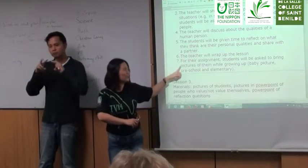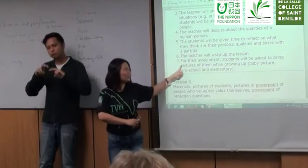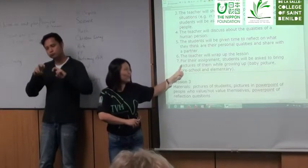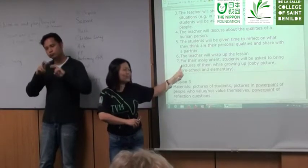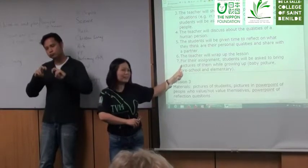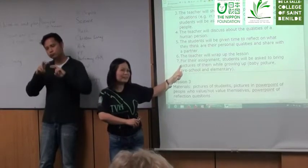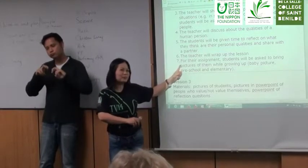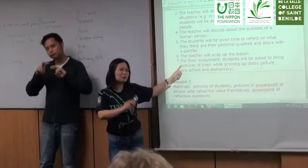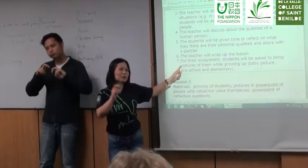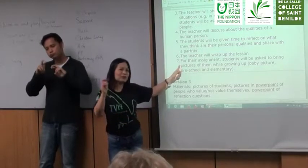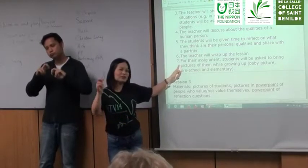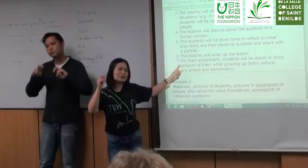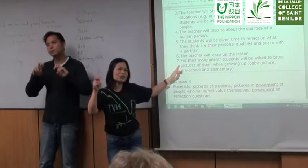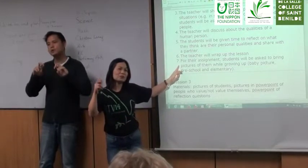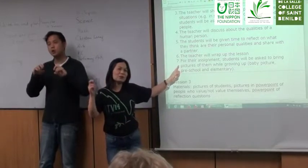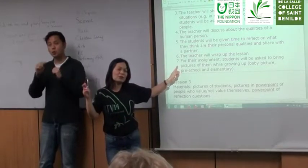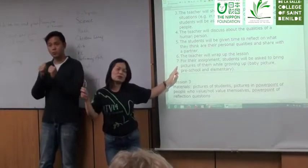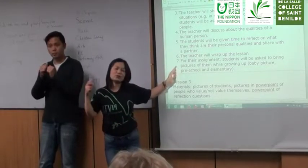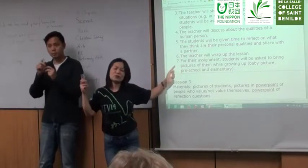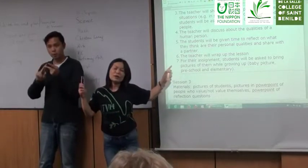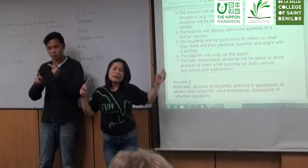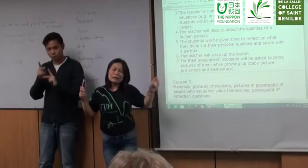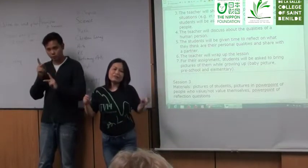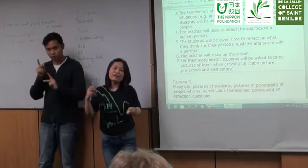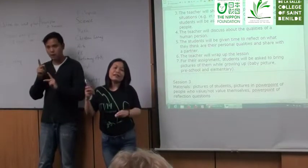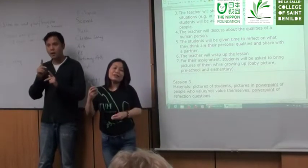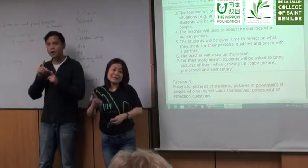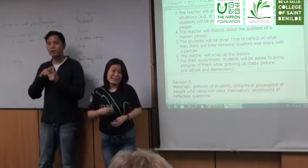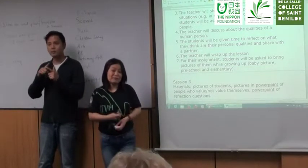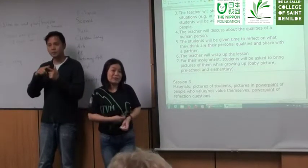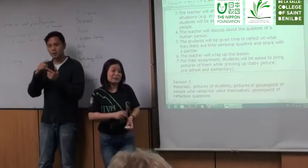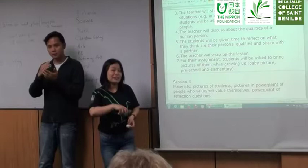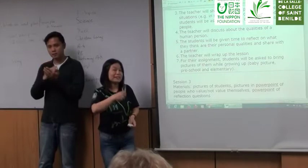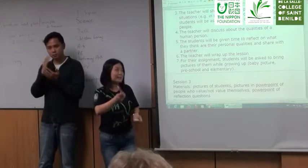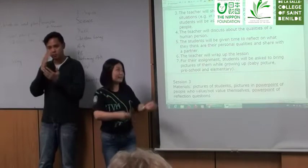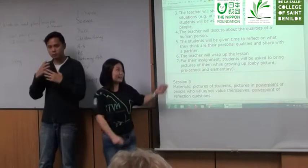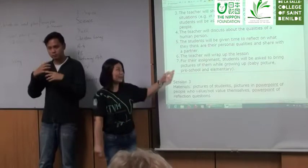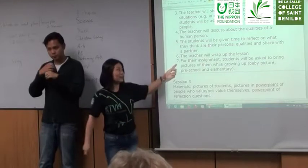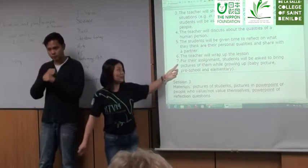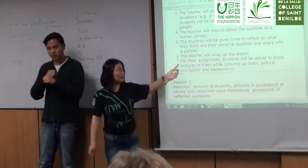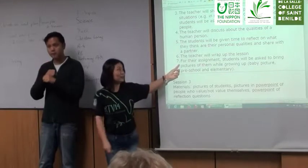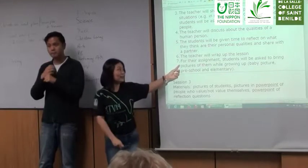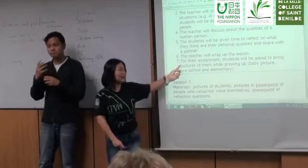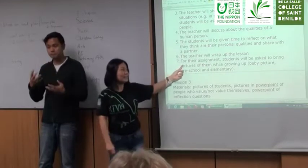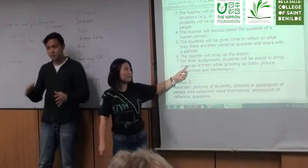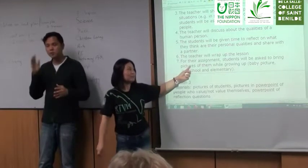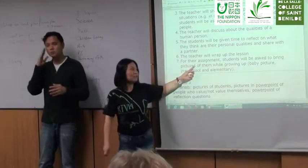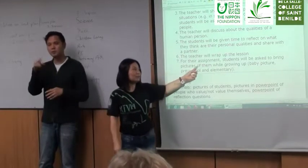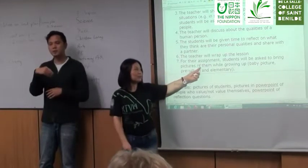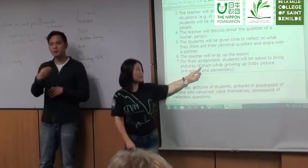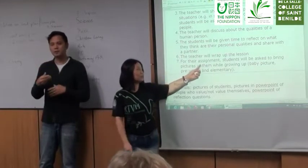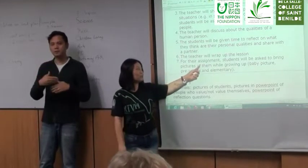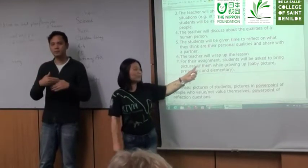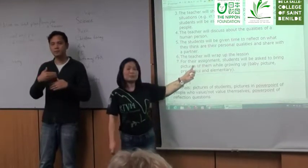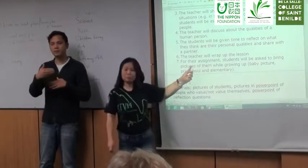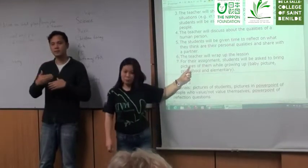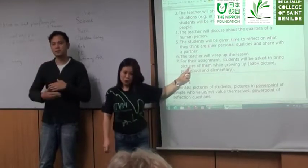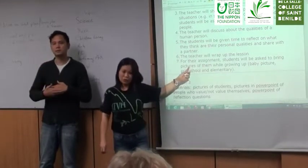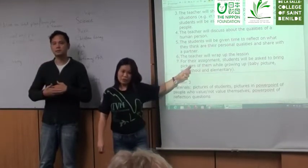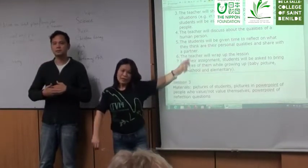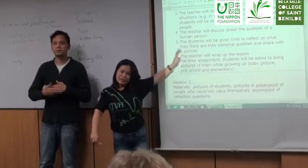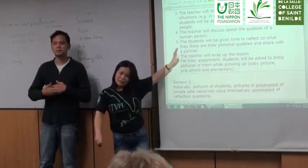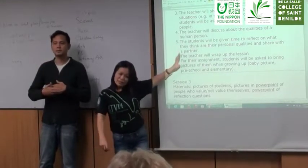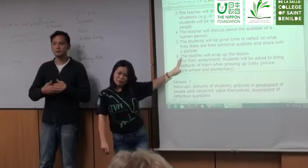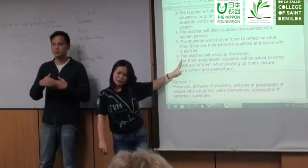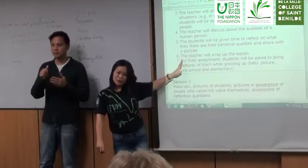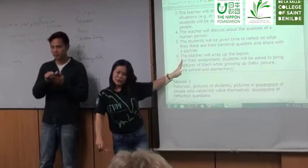lesson, and then the teacher will also give another assignment for the next assignments will be to bring